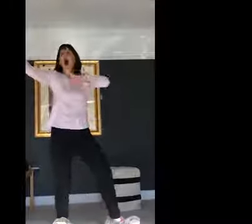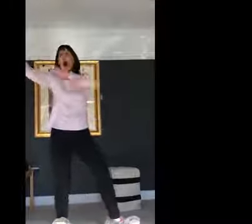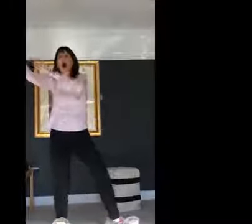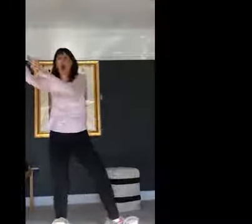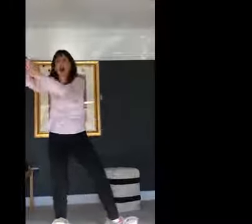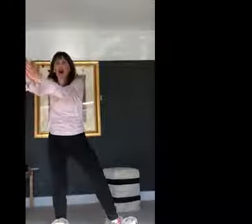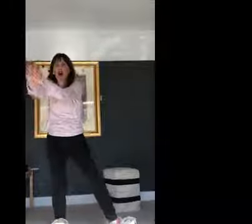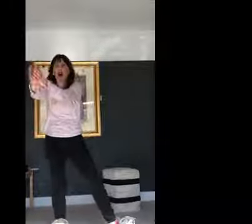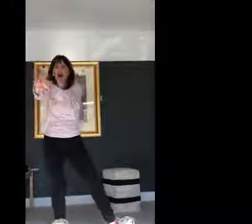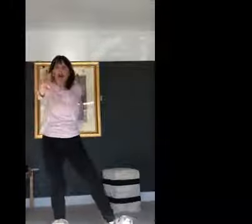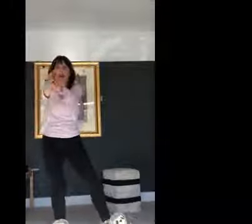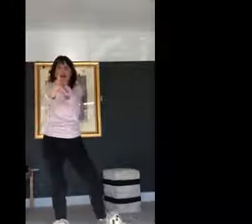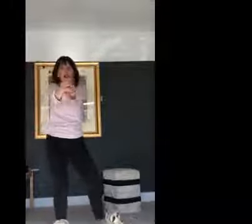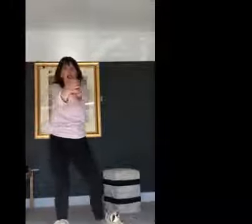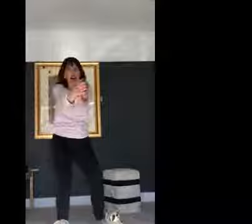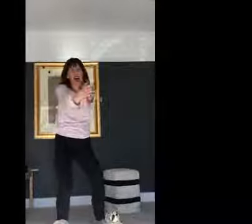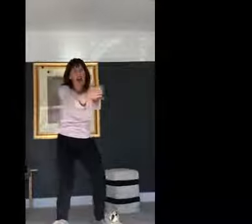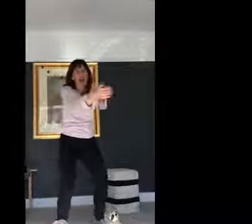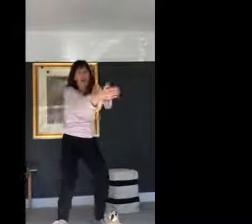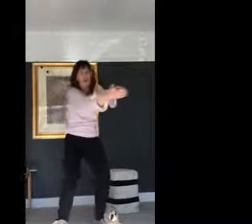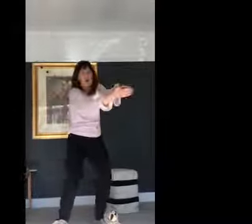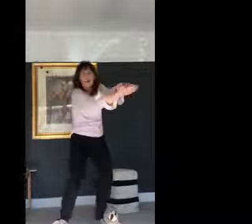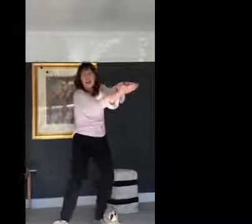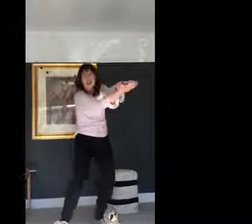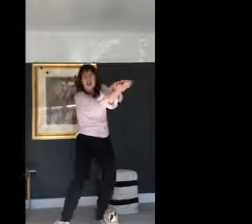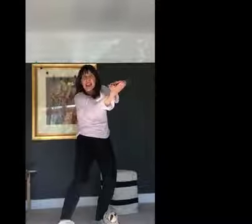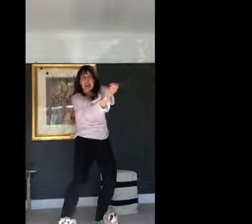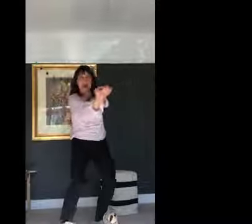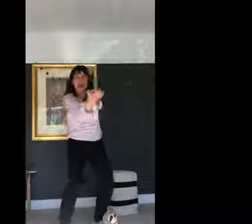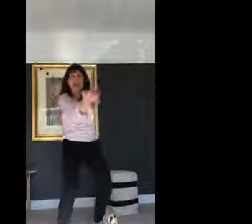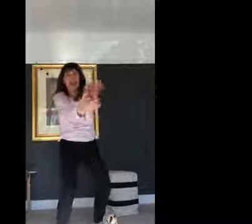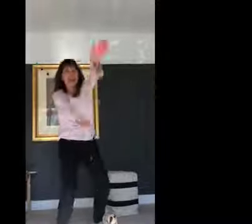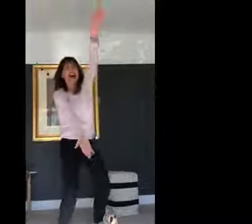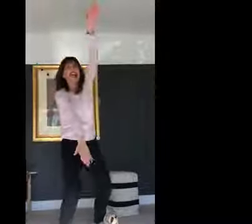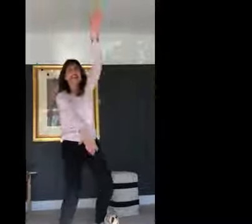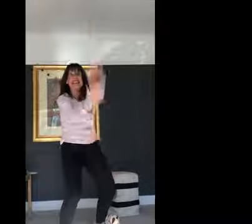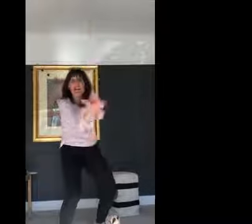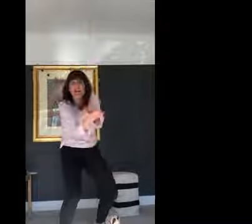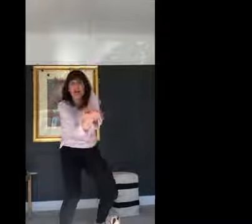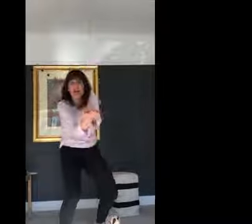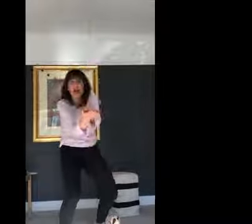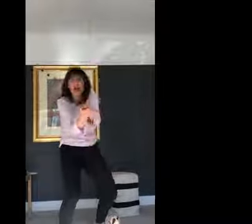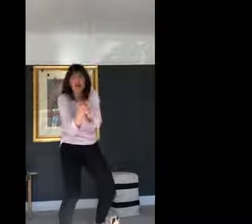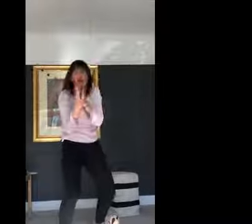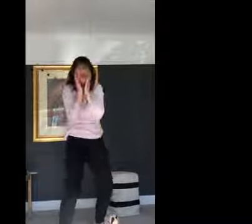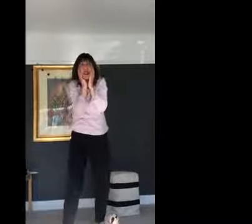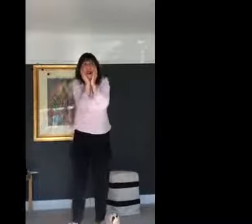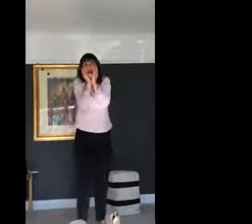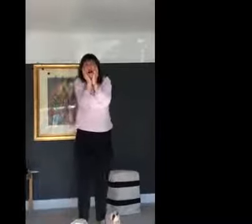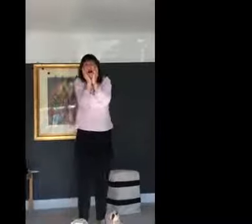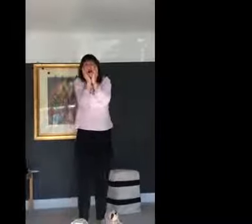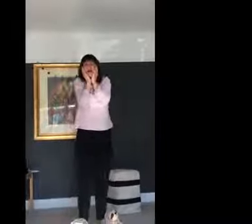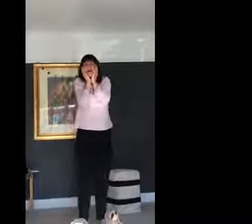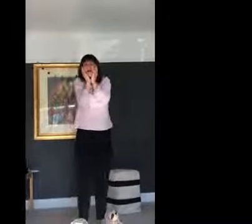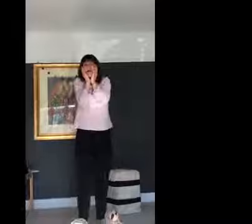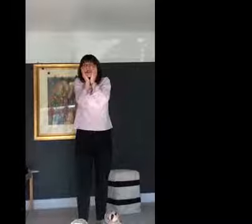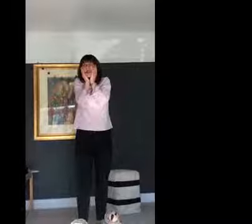Along comes a crocodile, as quiet as can be, and snap goes the crocodile. Oh dear